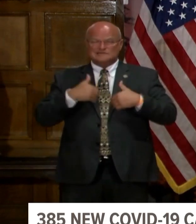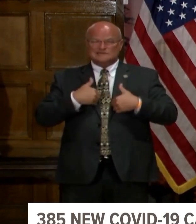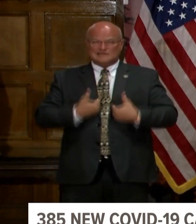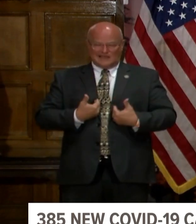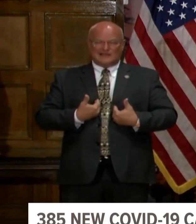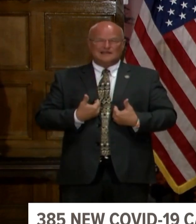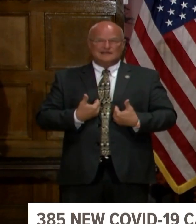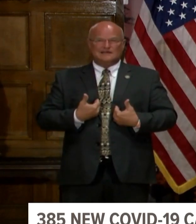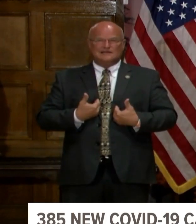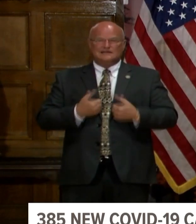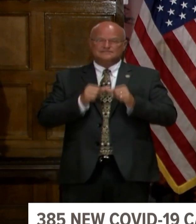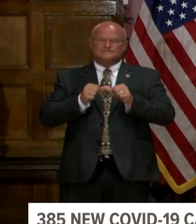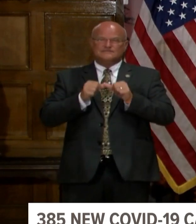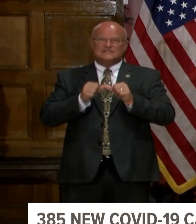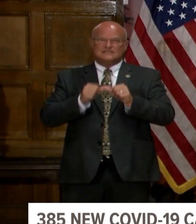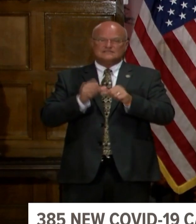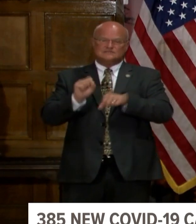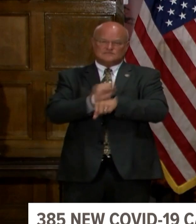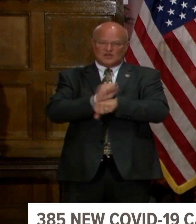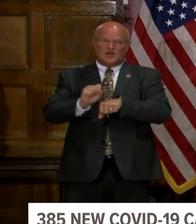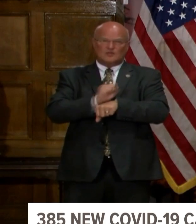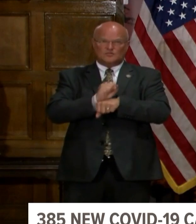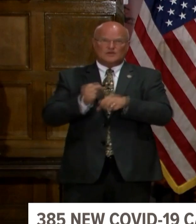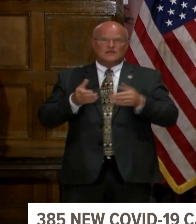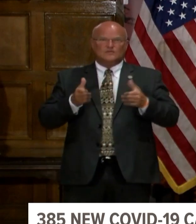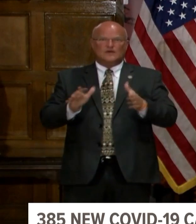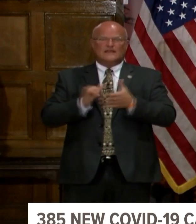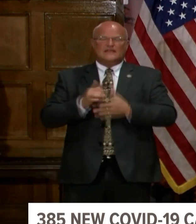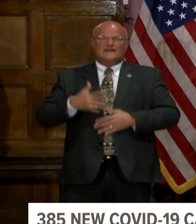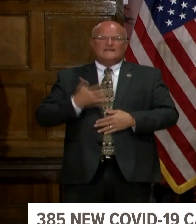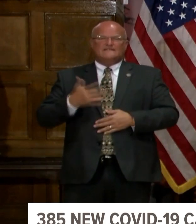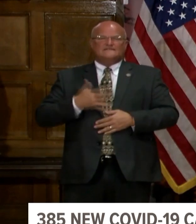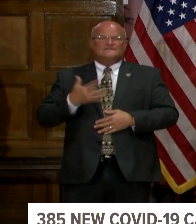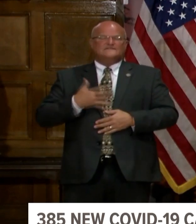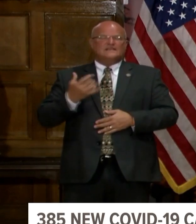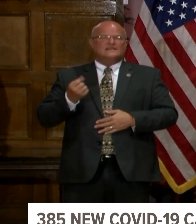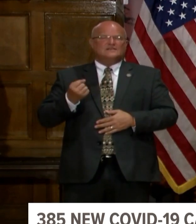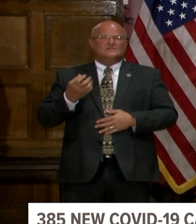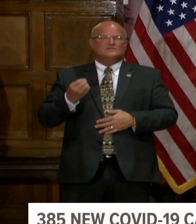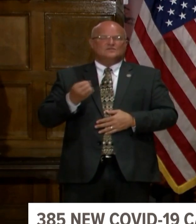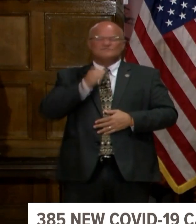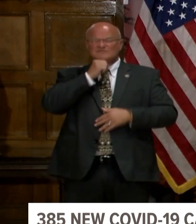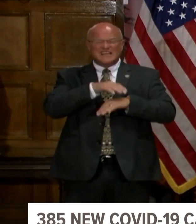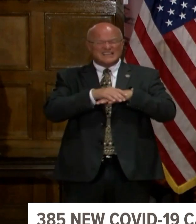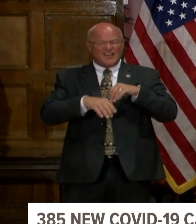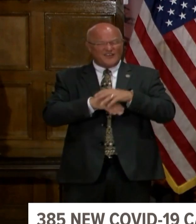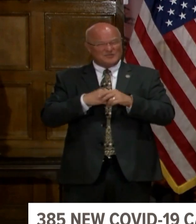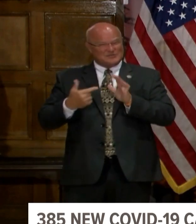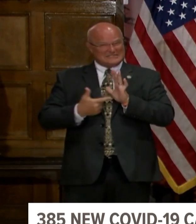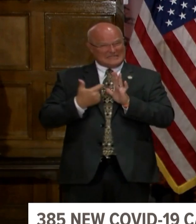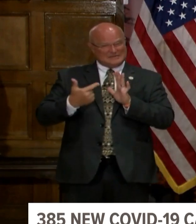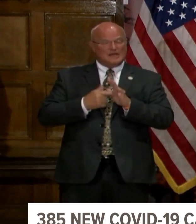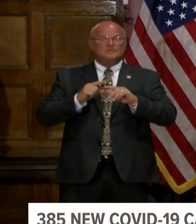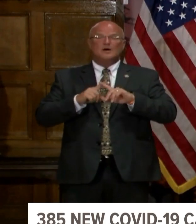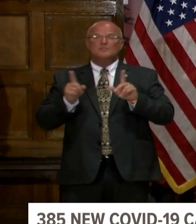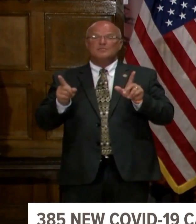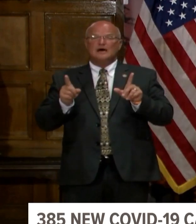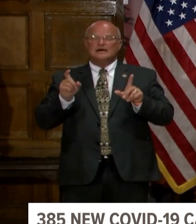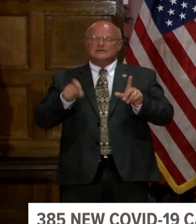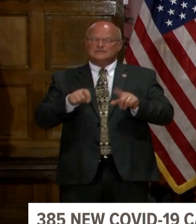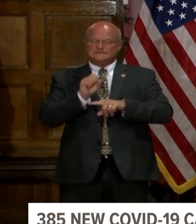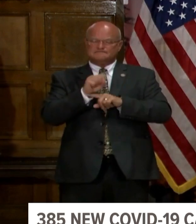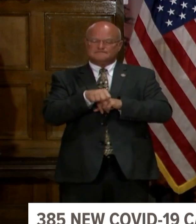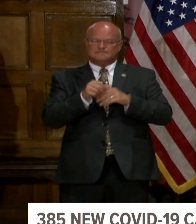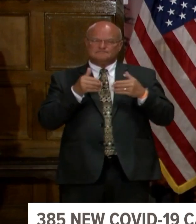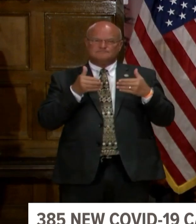fatiguing to continue to operate in a way that feels so uncomfortable sometimes, but we just have to overcome that. We